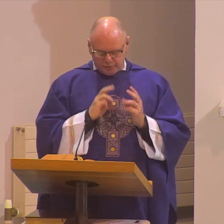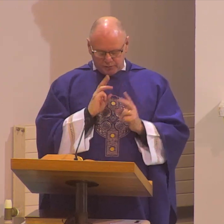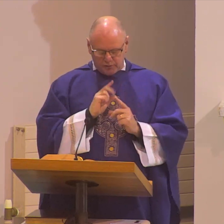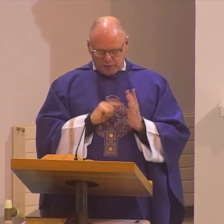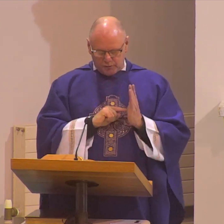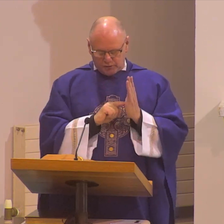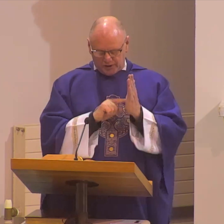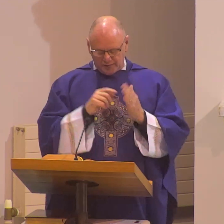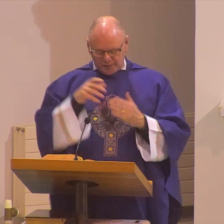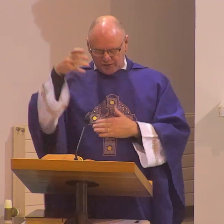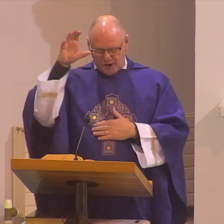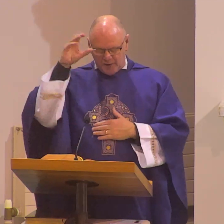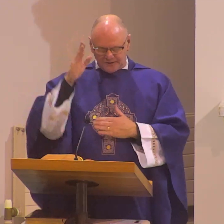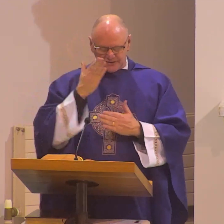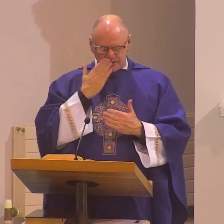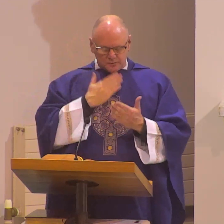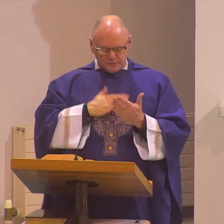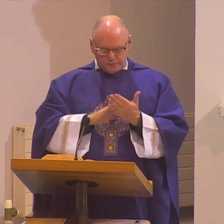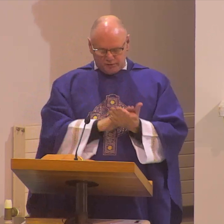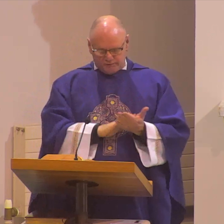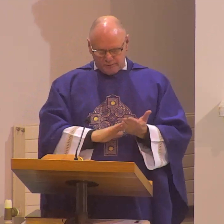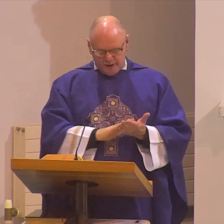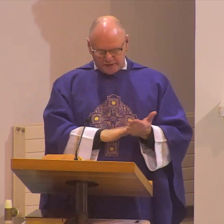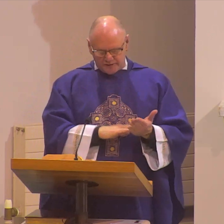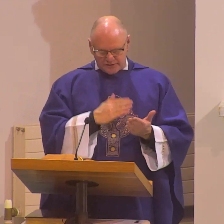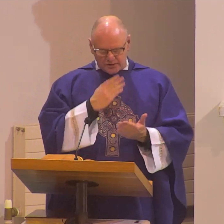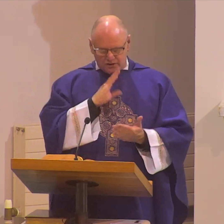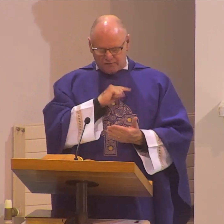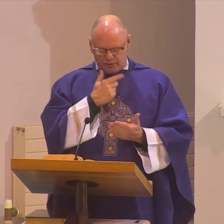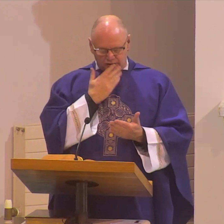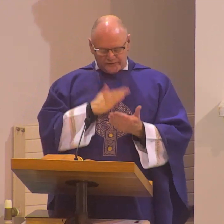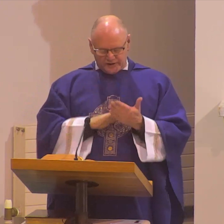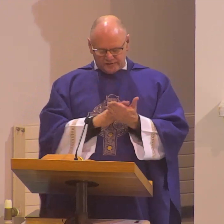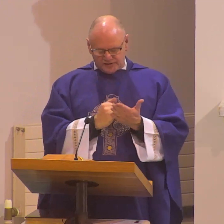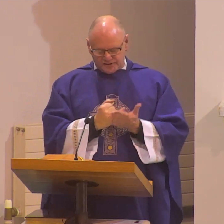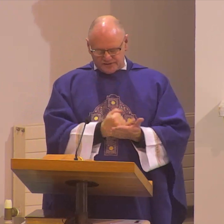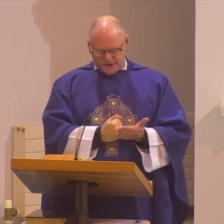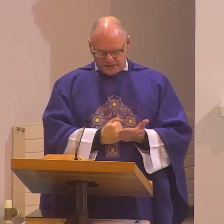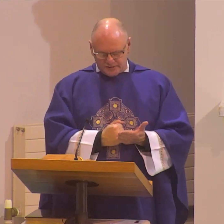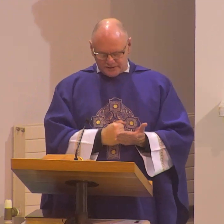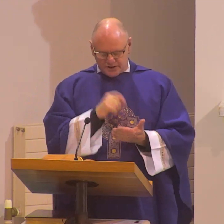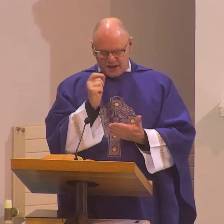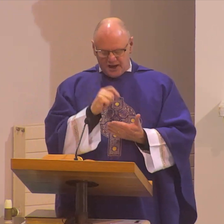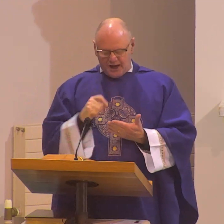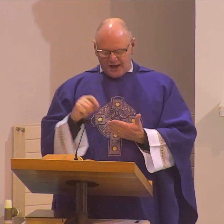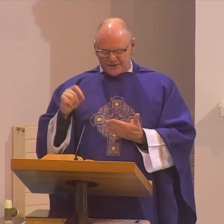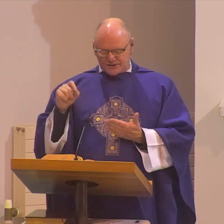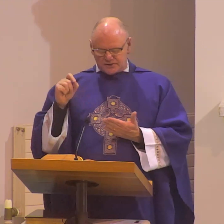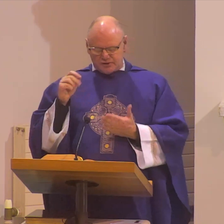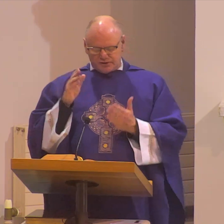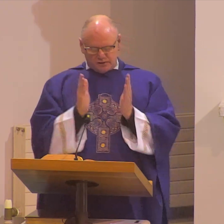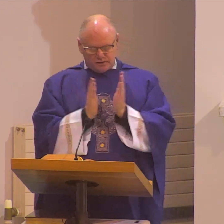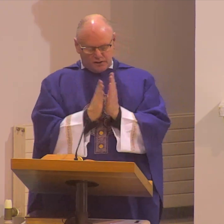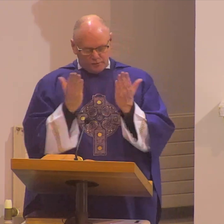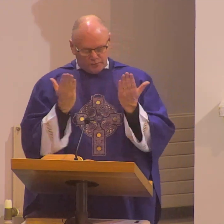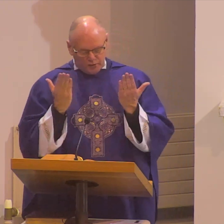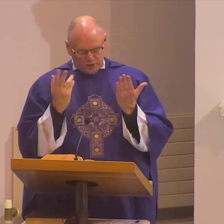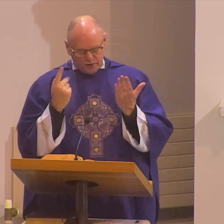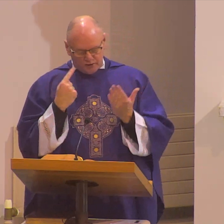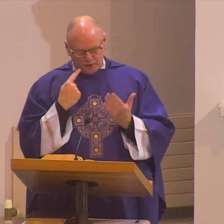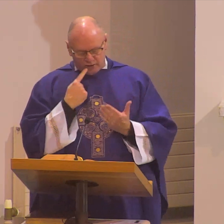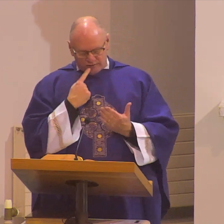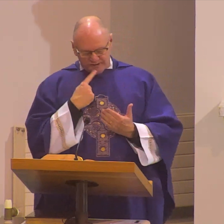district, proclaiming the baptism of repentance for the forgiveness of sins, as it is written in the